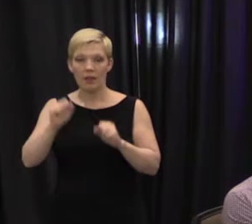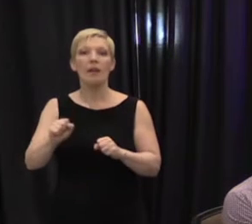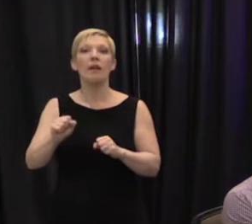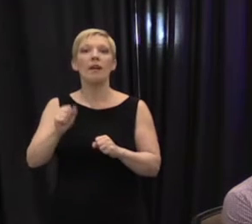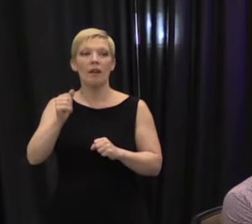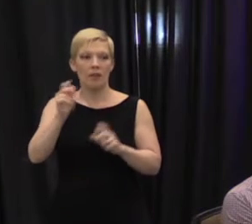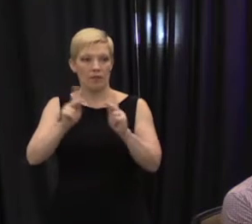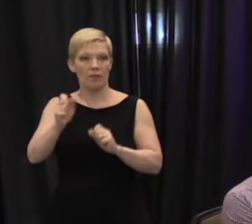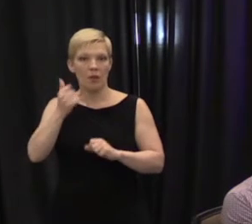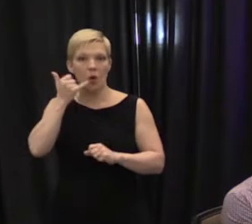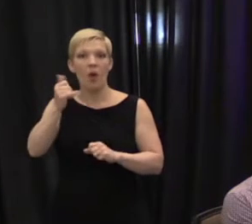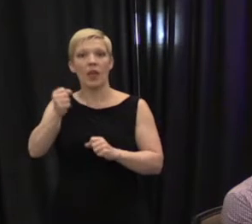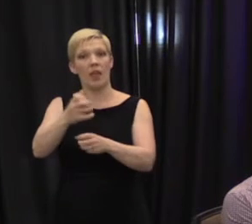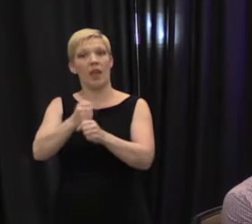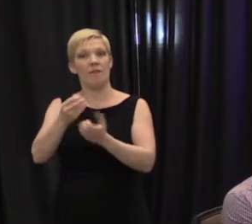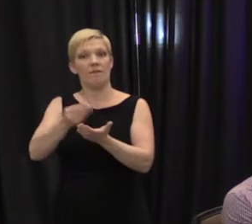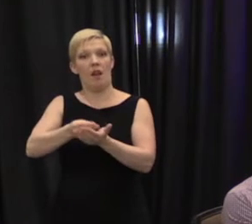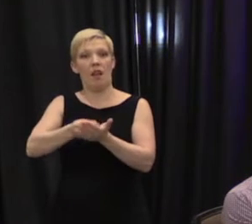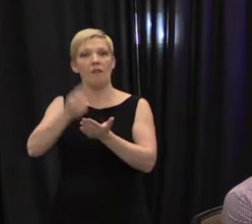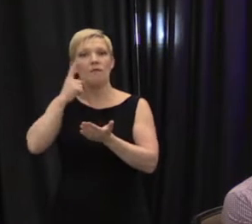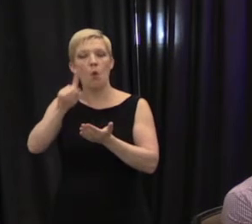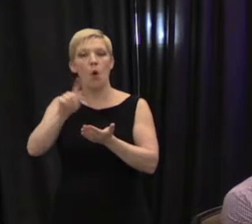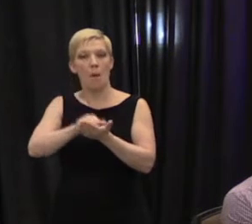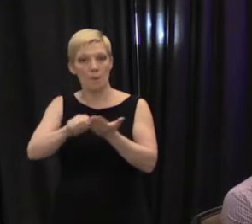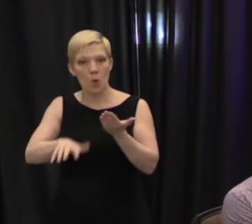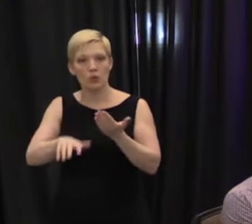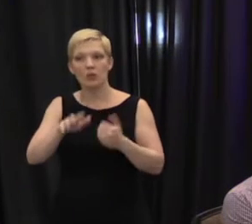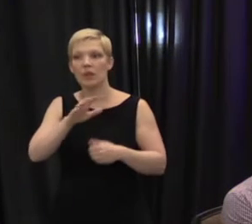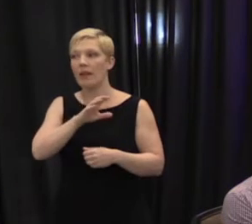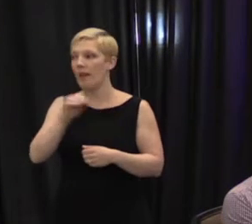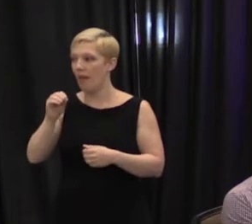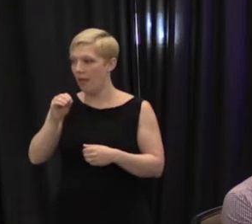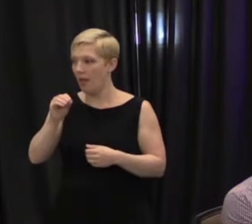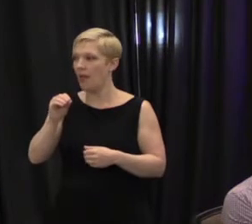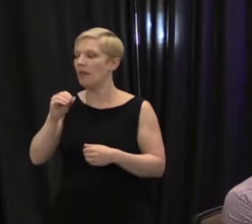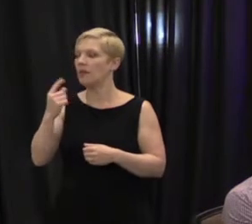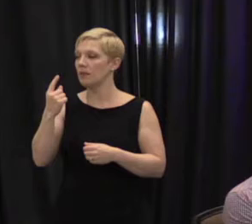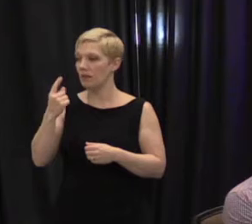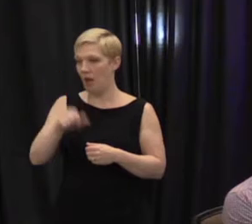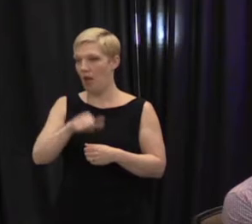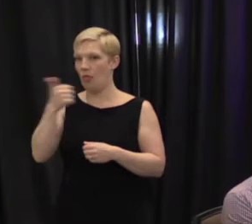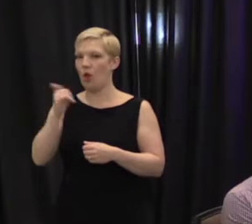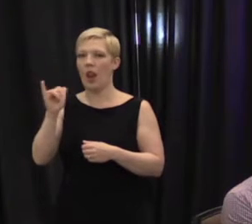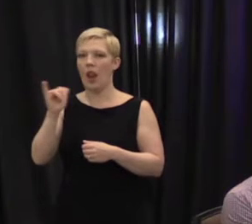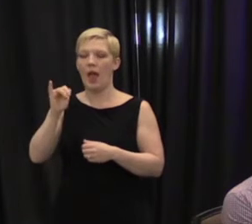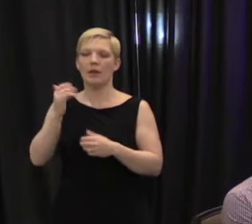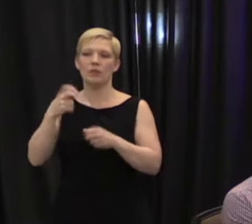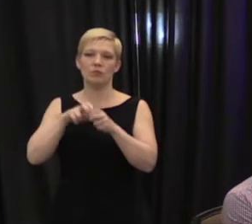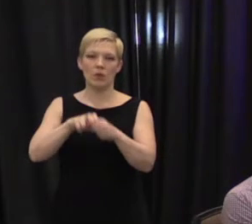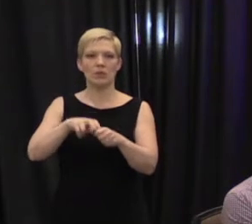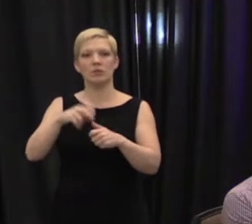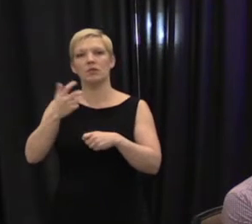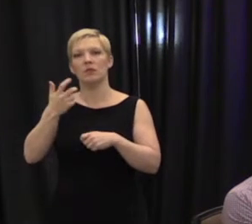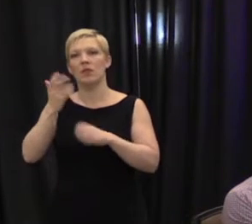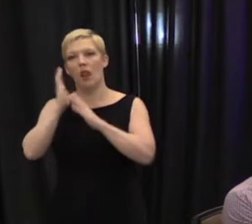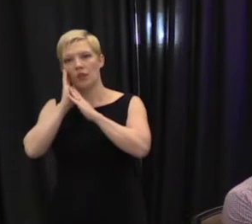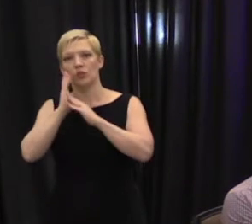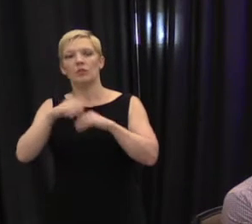funding for their abortion. They can also get logistical support, which looks like rides, lodging,